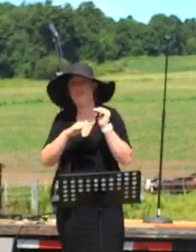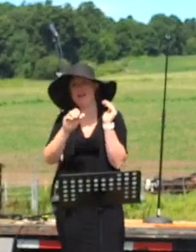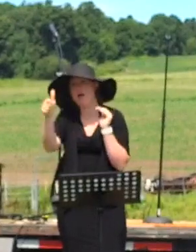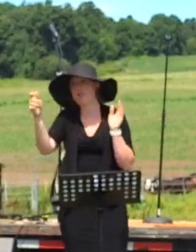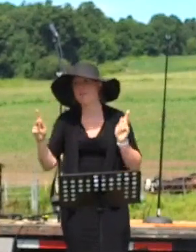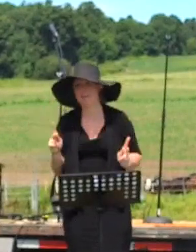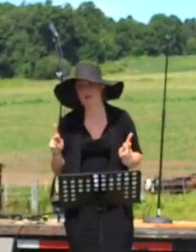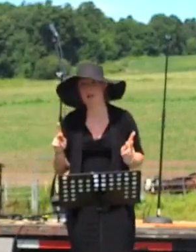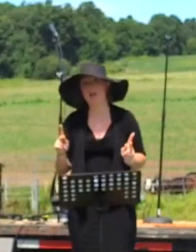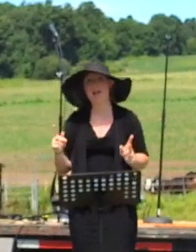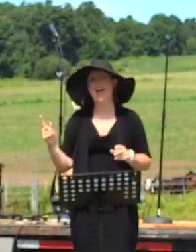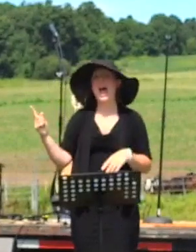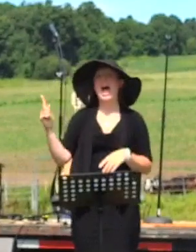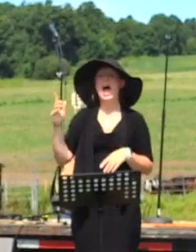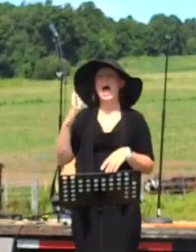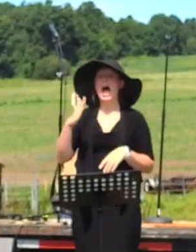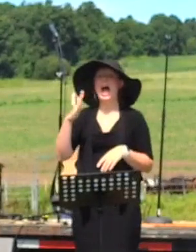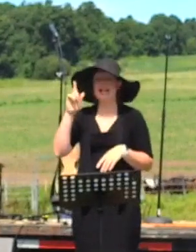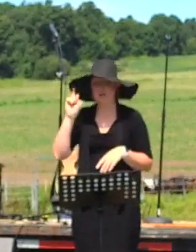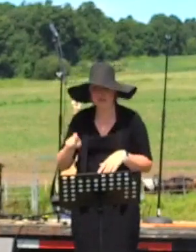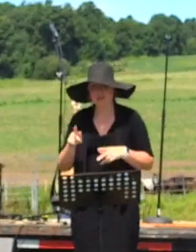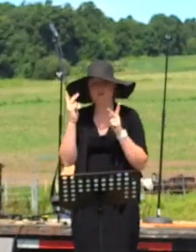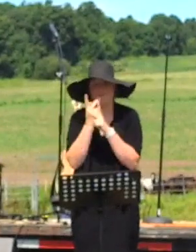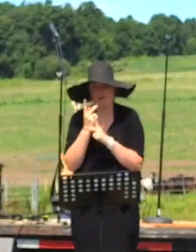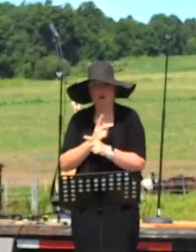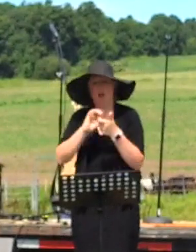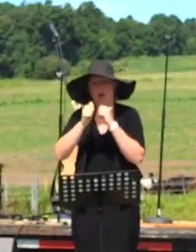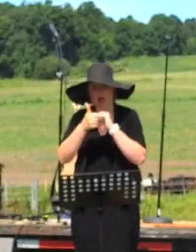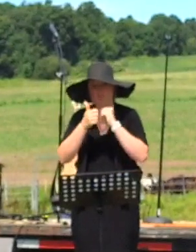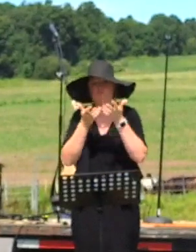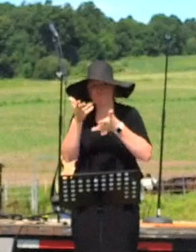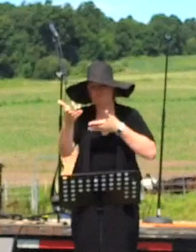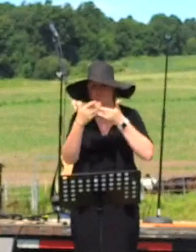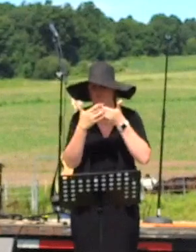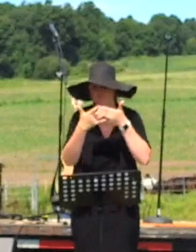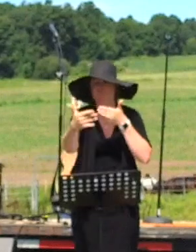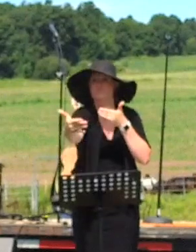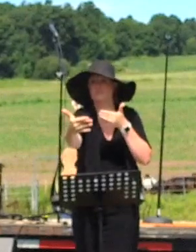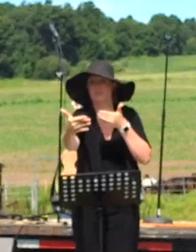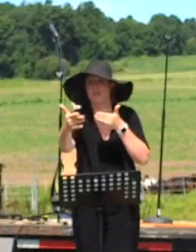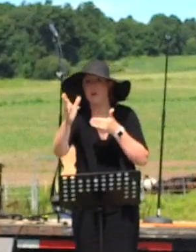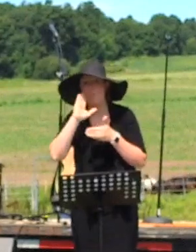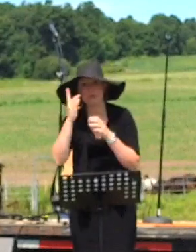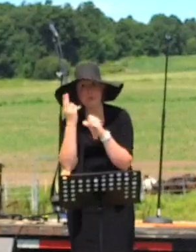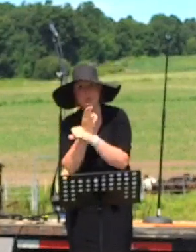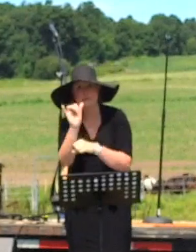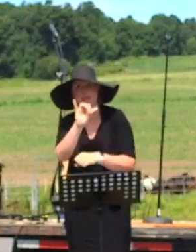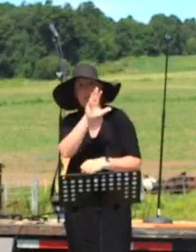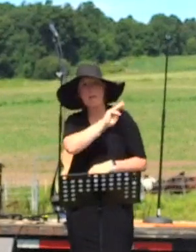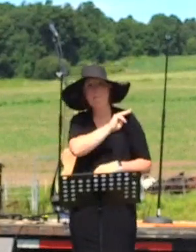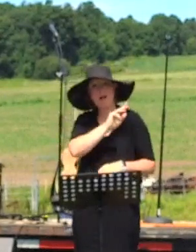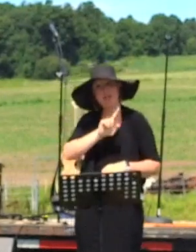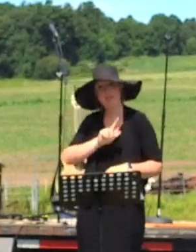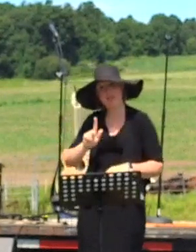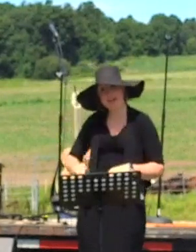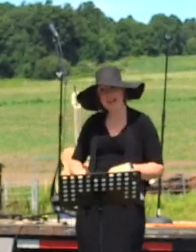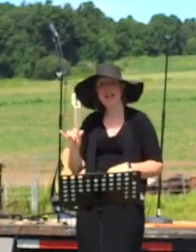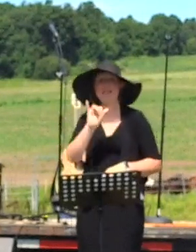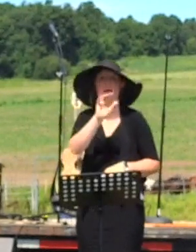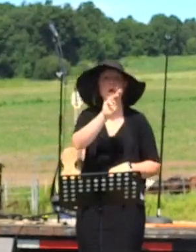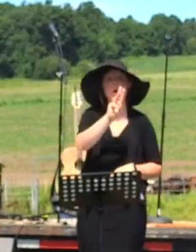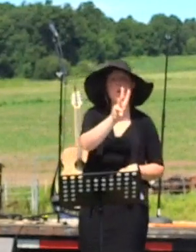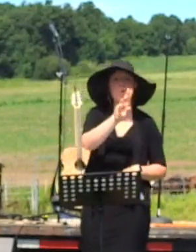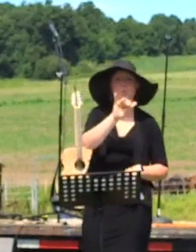the question is, what are you going to do with it? Are you going to use it like Martin Luther King or like Winston